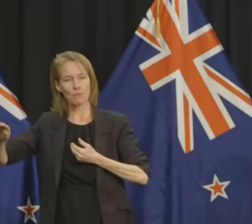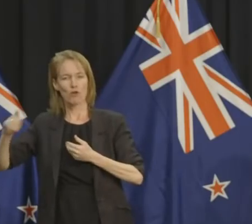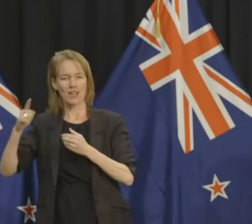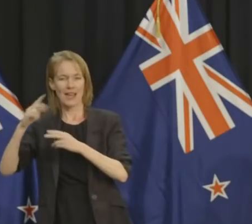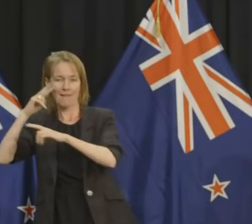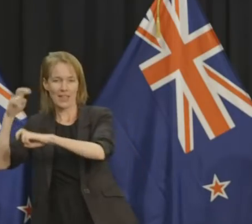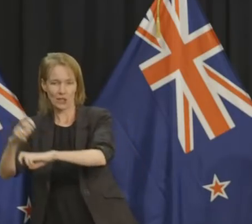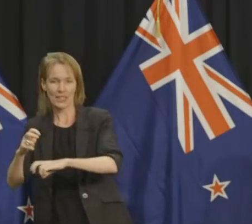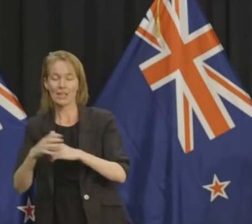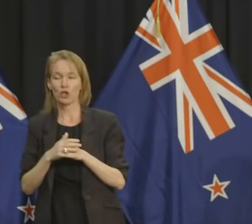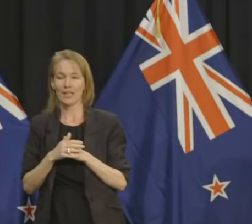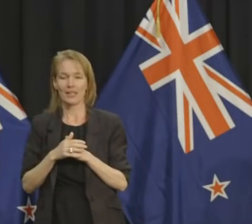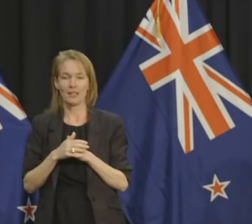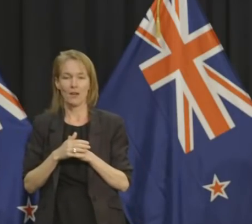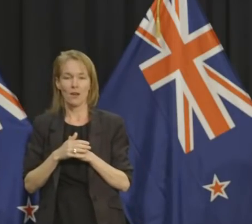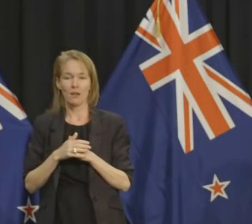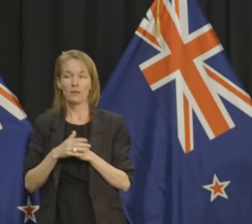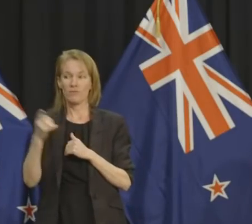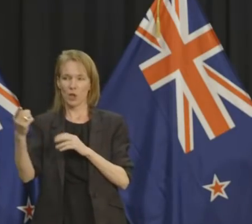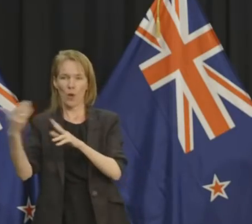investigation will look at, and that will look